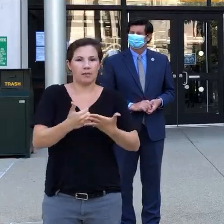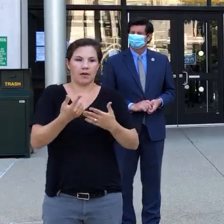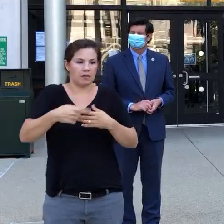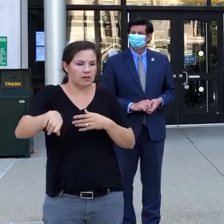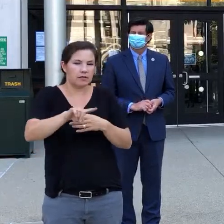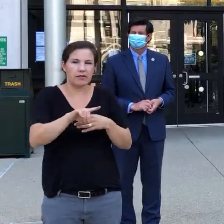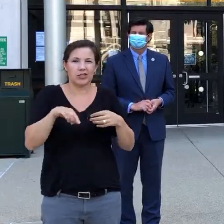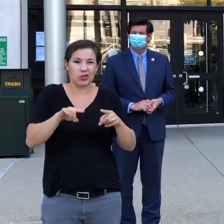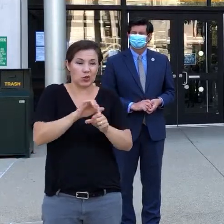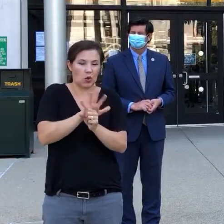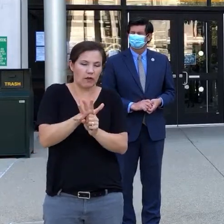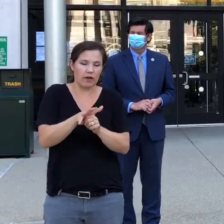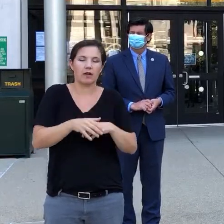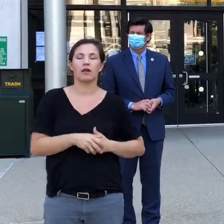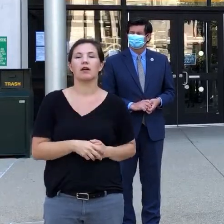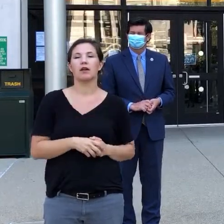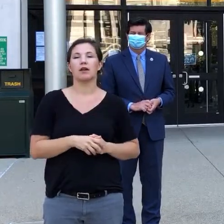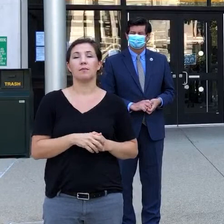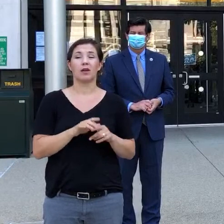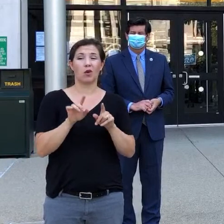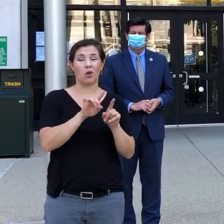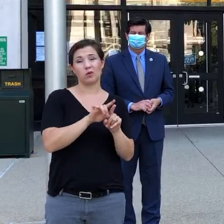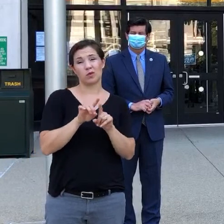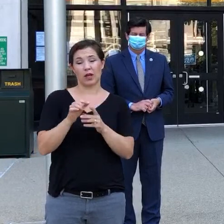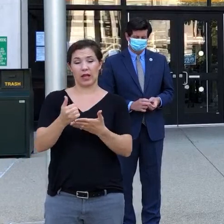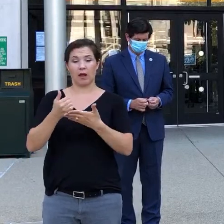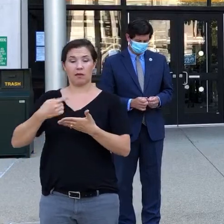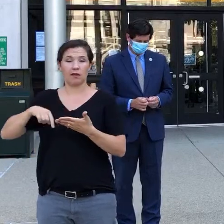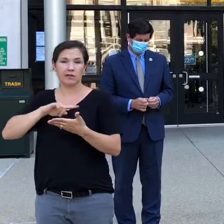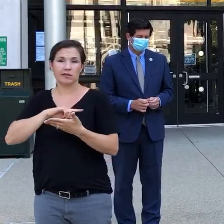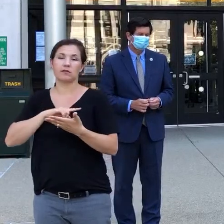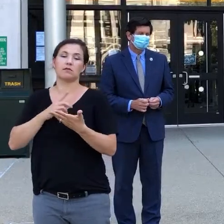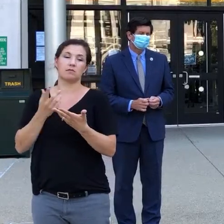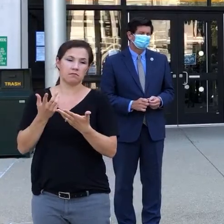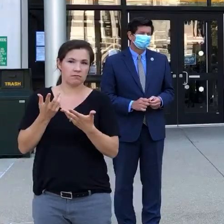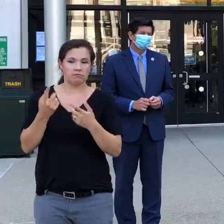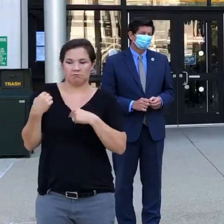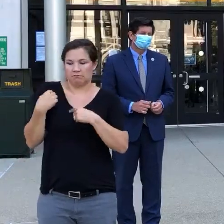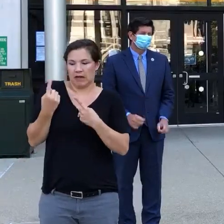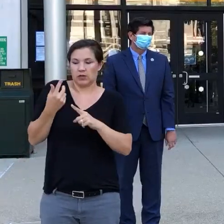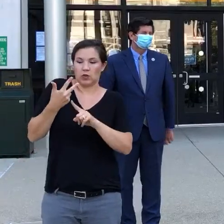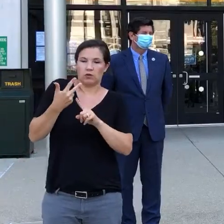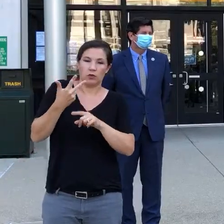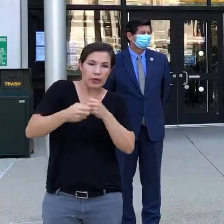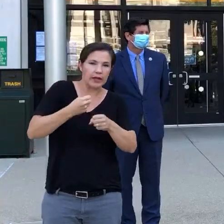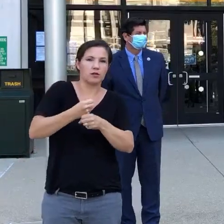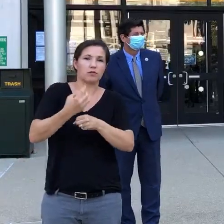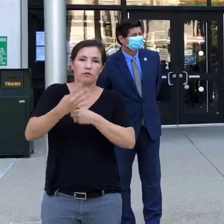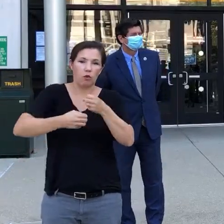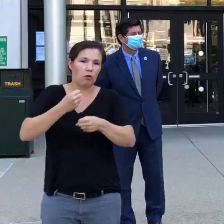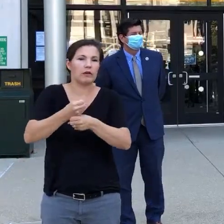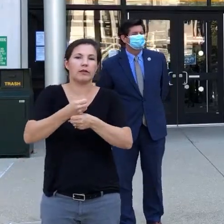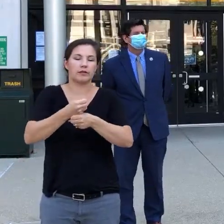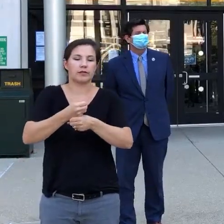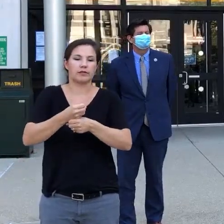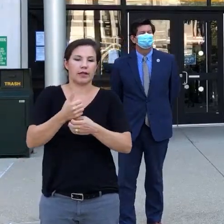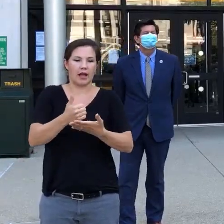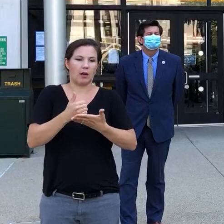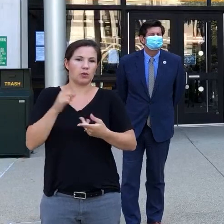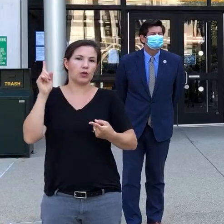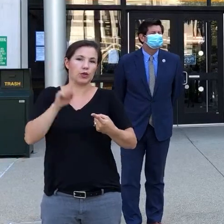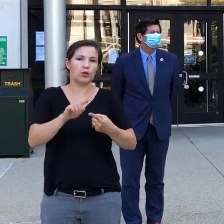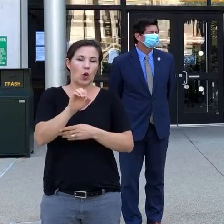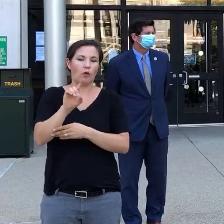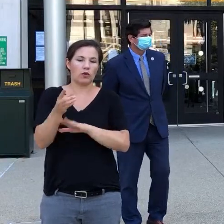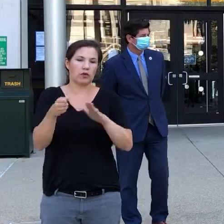during the COVID here, but obviously helping us out over the course of the past 3 or 4 years in reducing the number of overdose